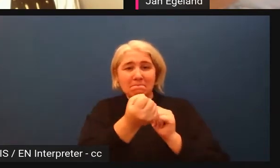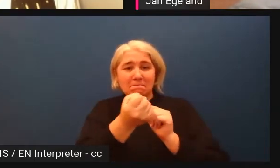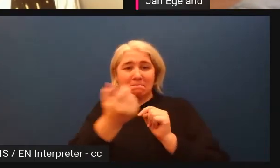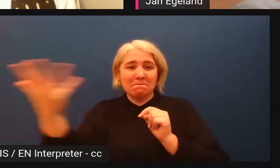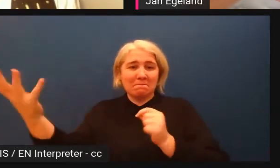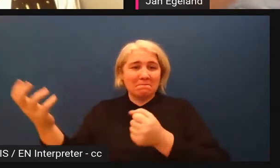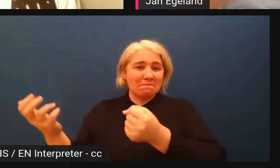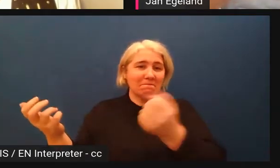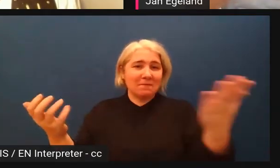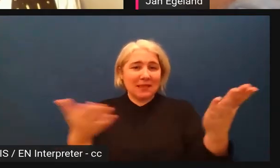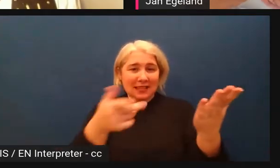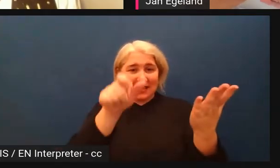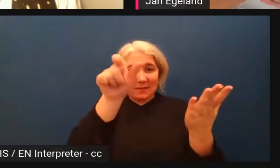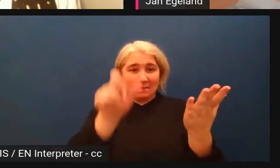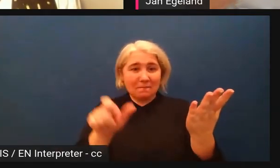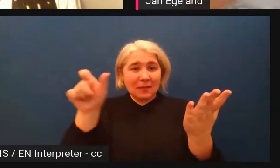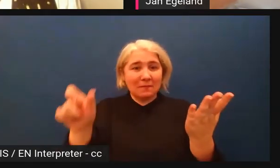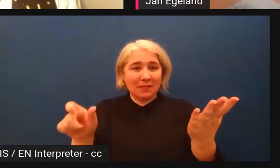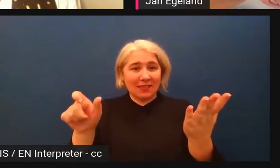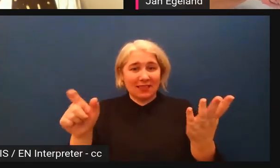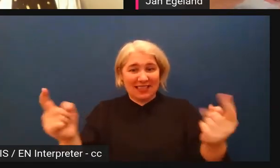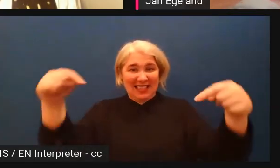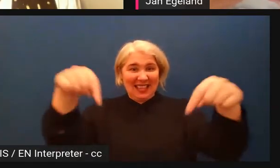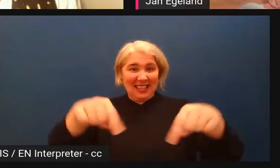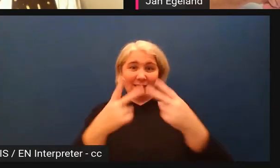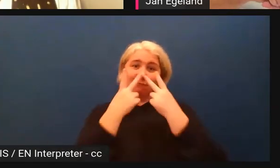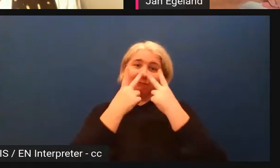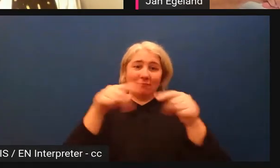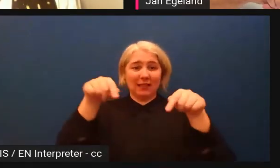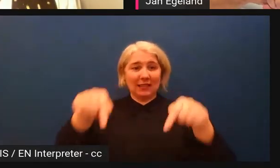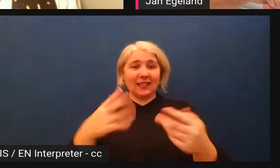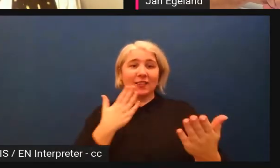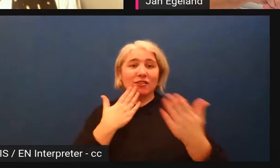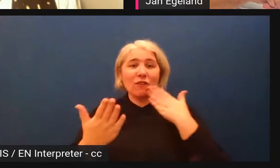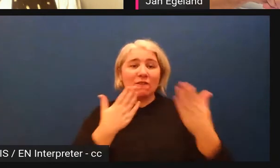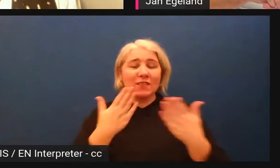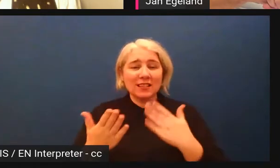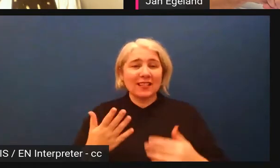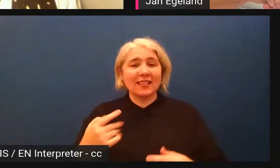and we see positive change.